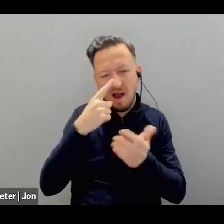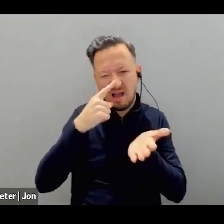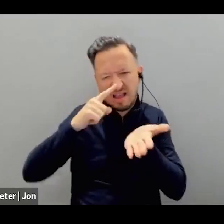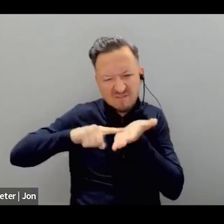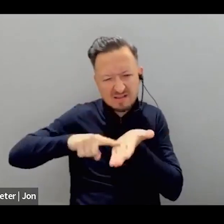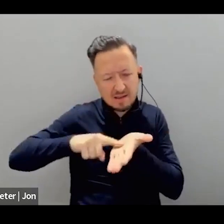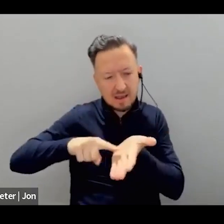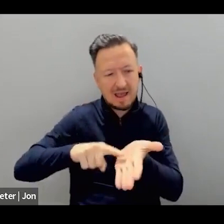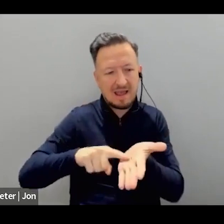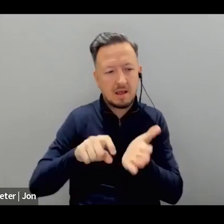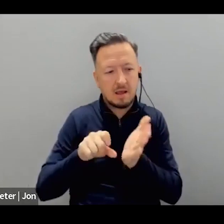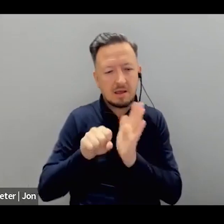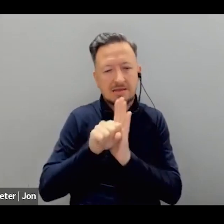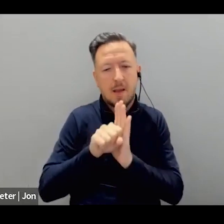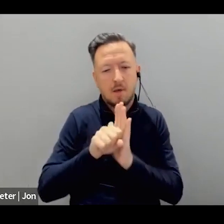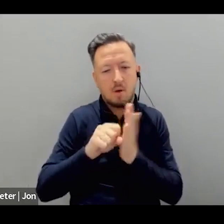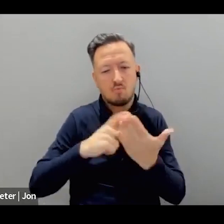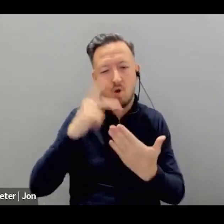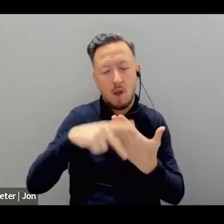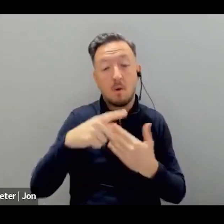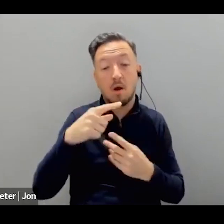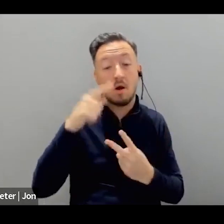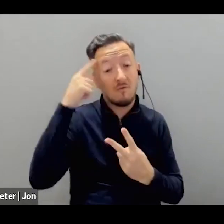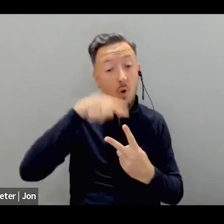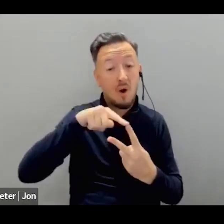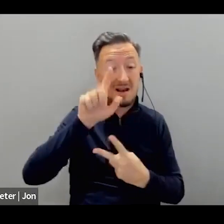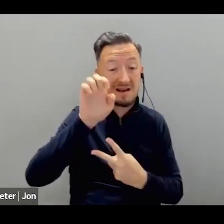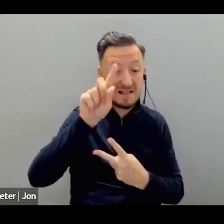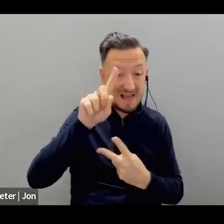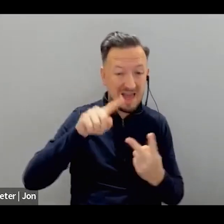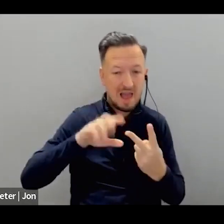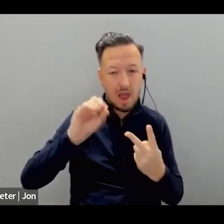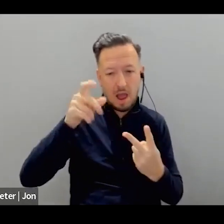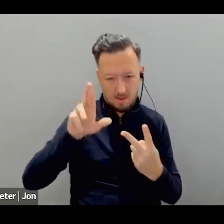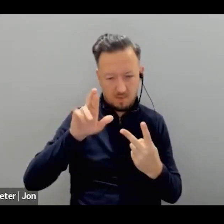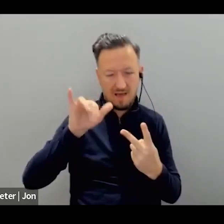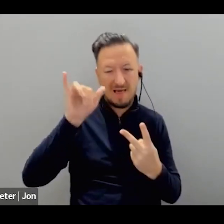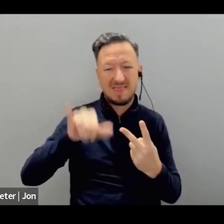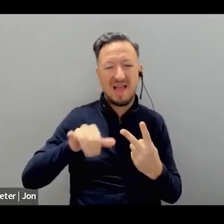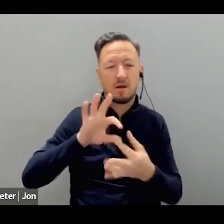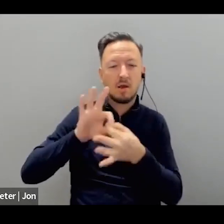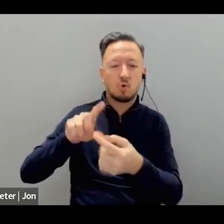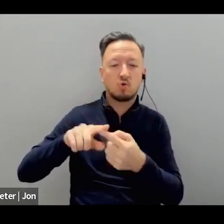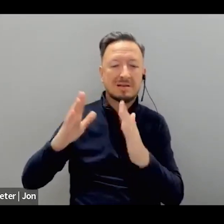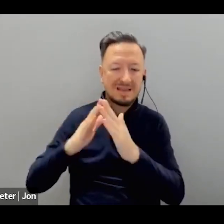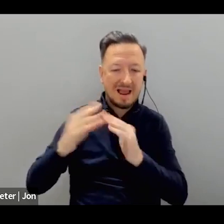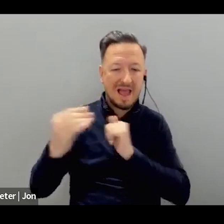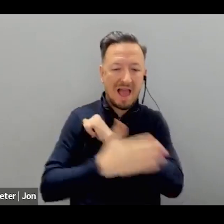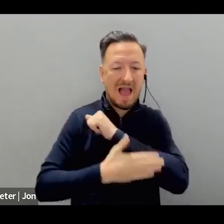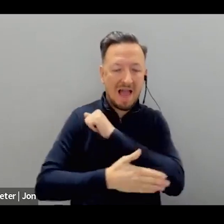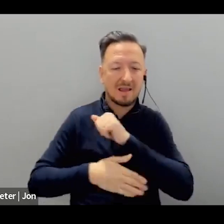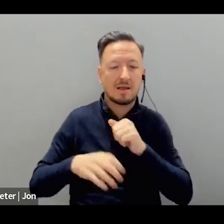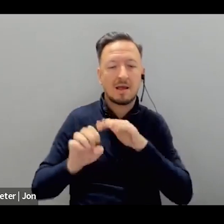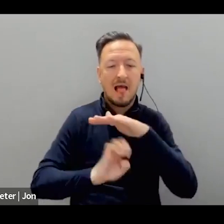investigative sampling program for lead and copper in city and county elementary schools, participating child